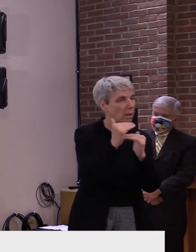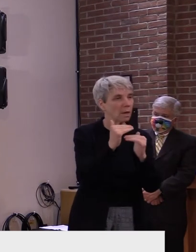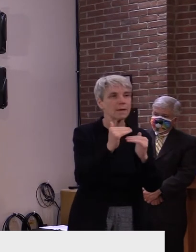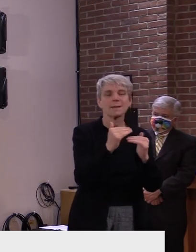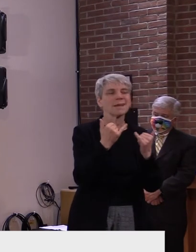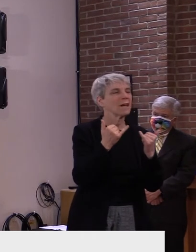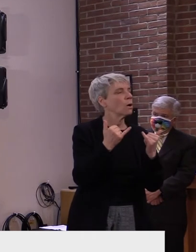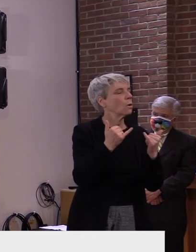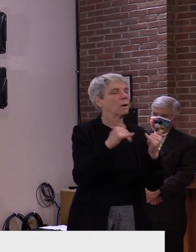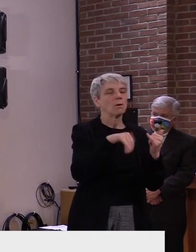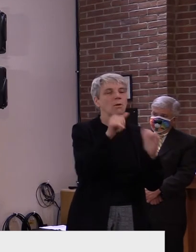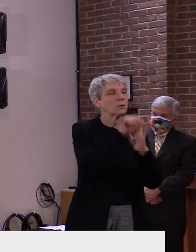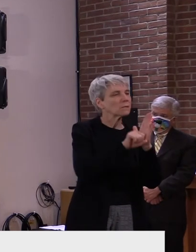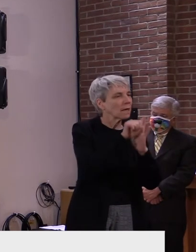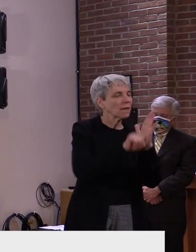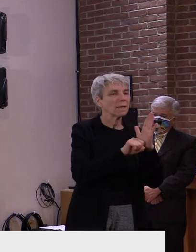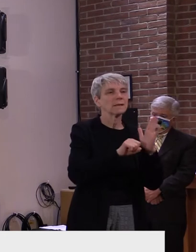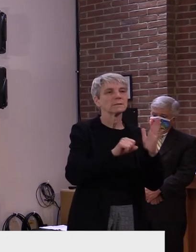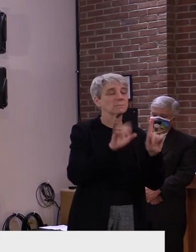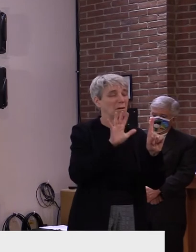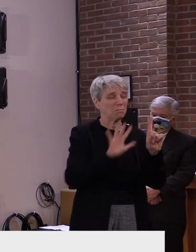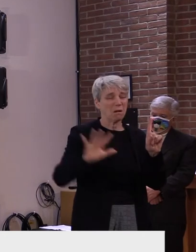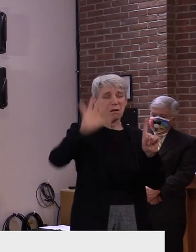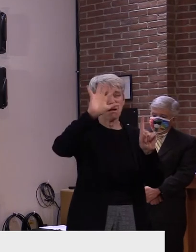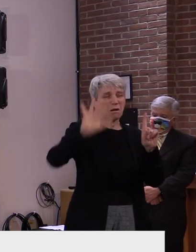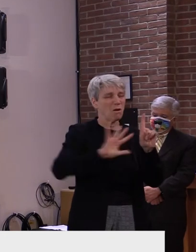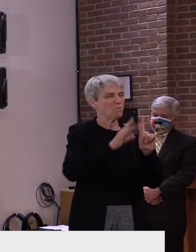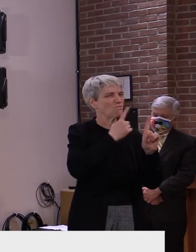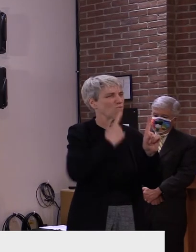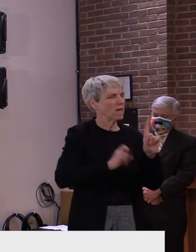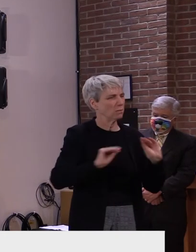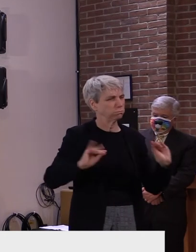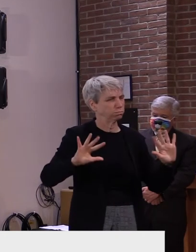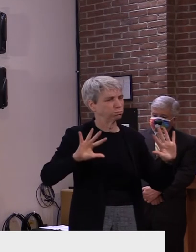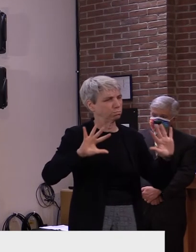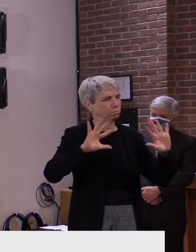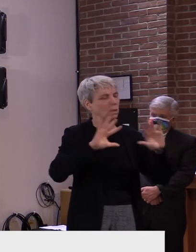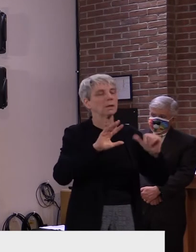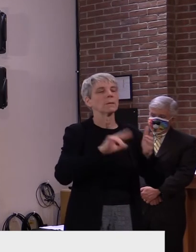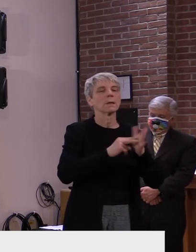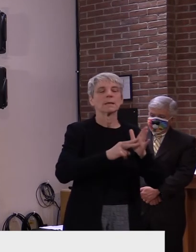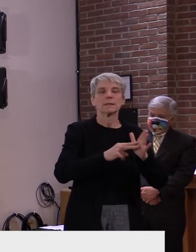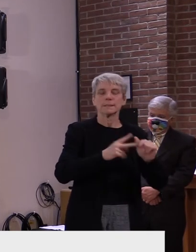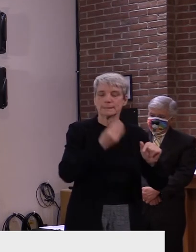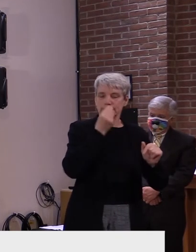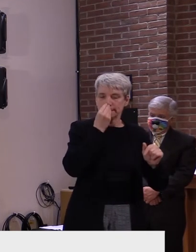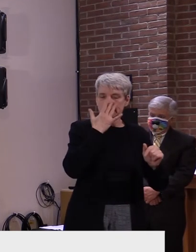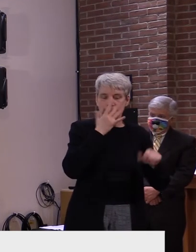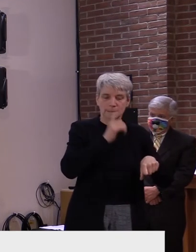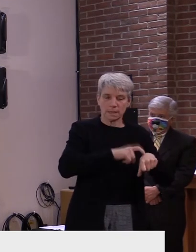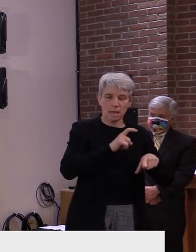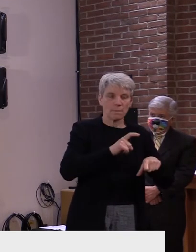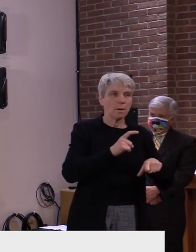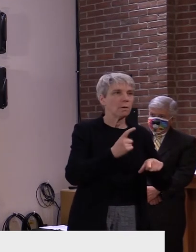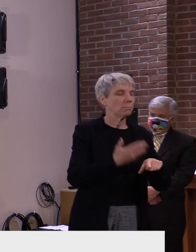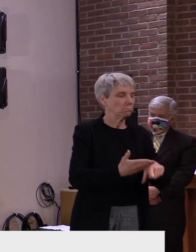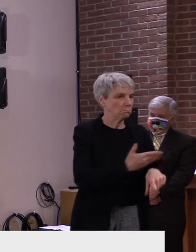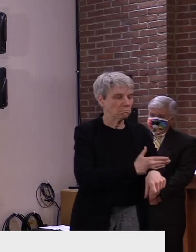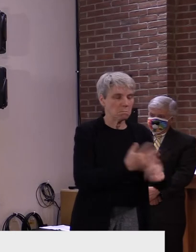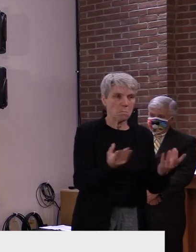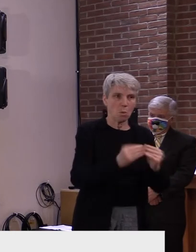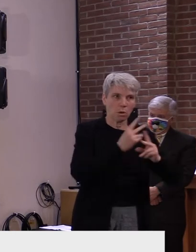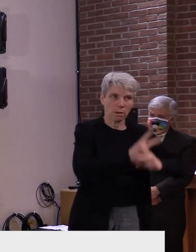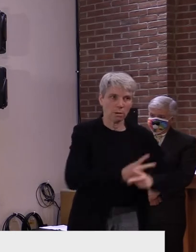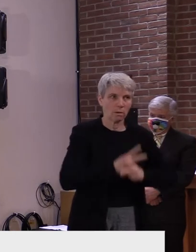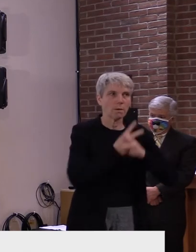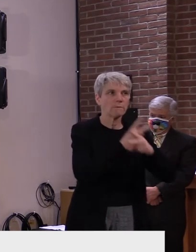vermonters can again redouble their efforts and work on keeping the virus at lower